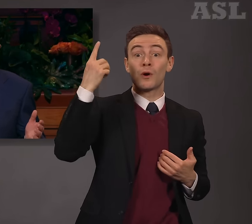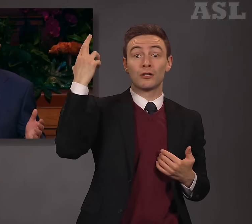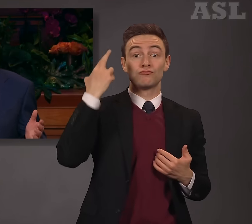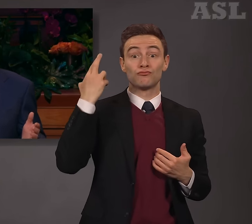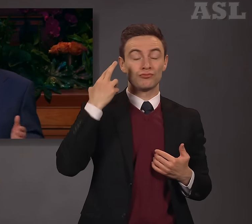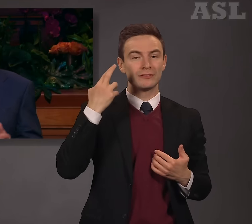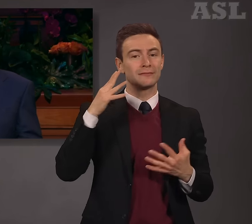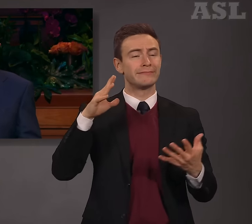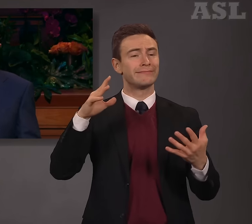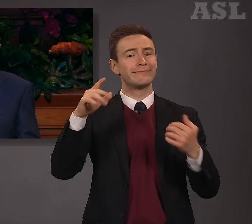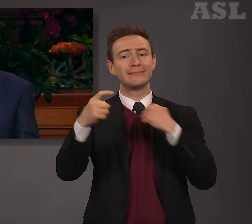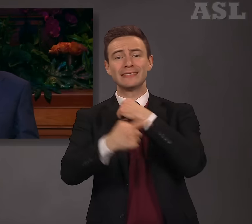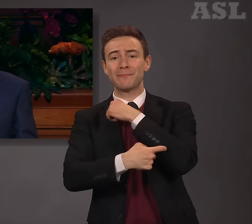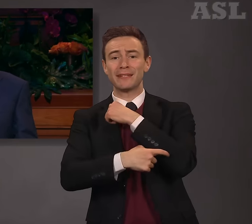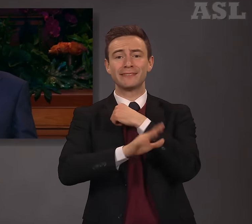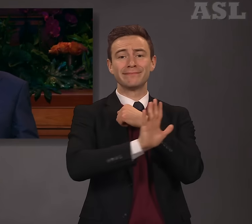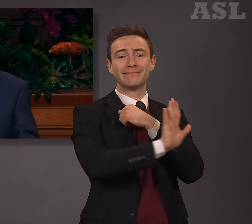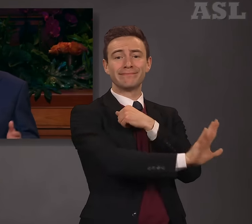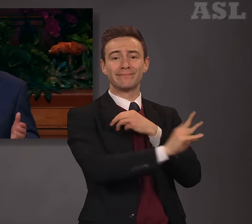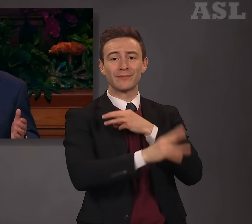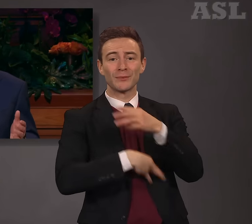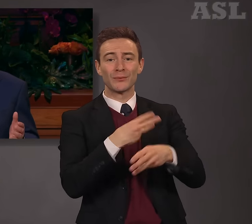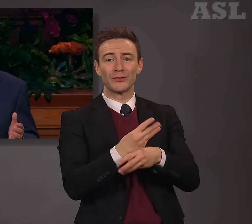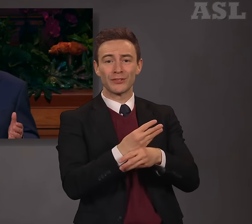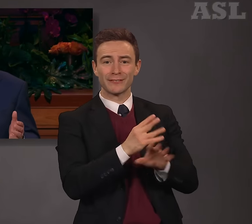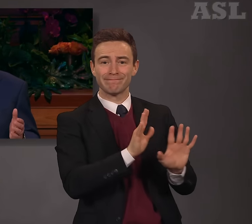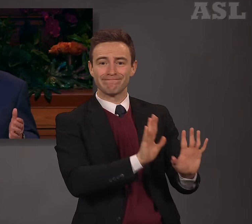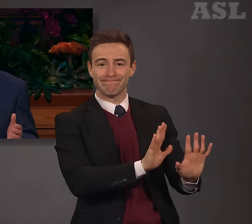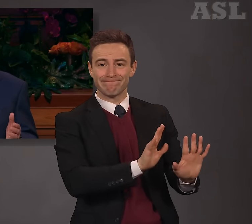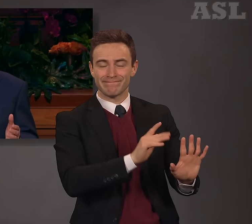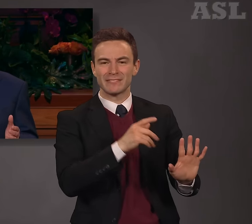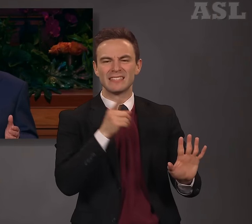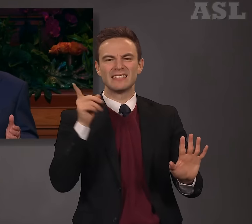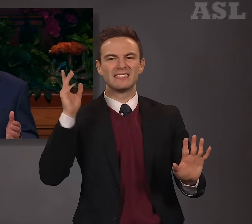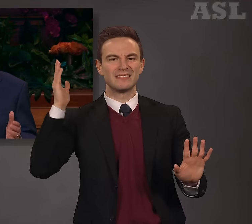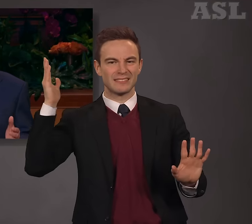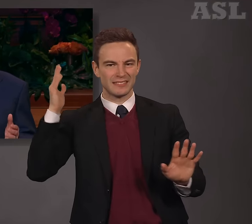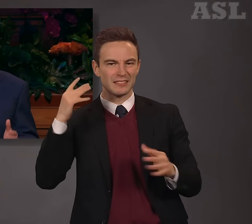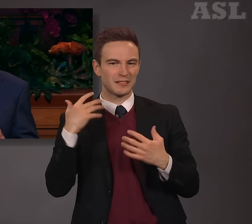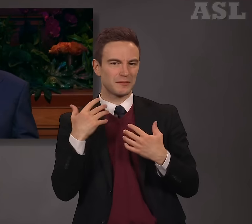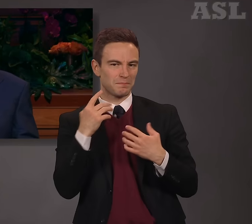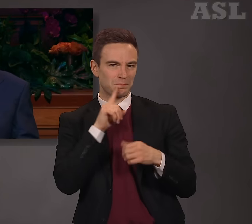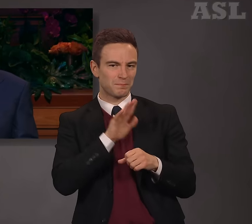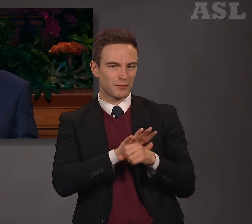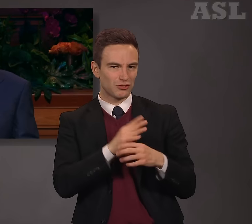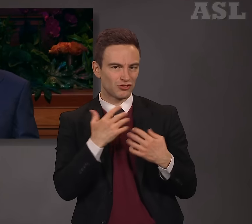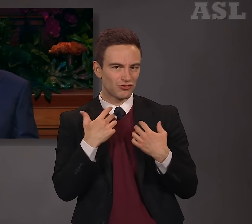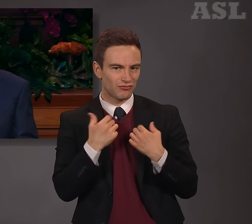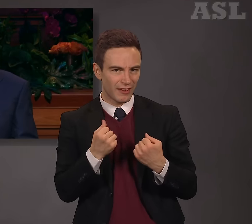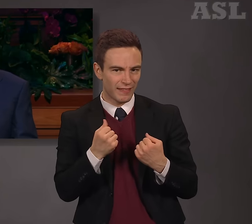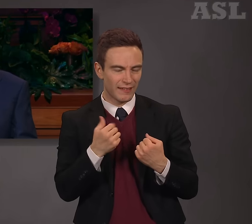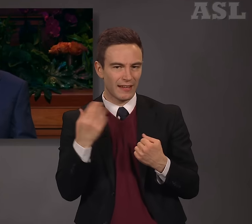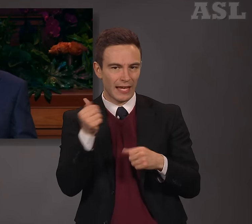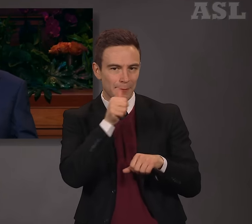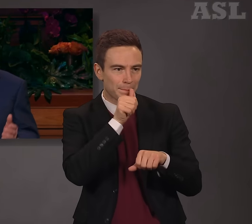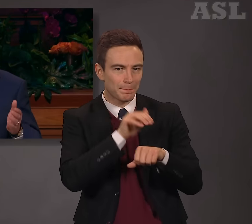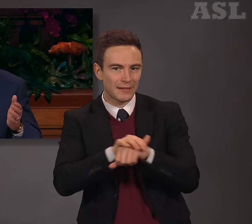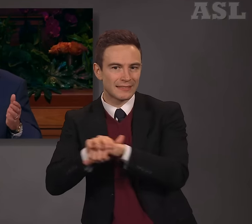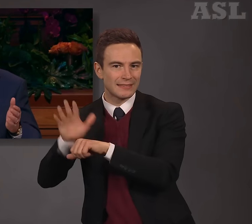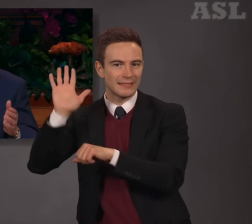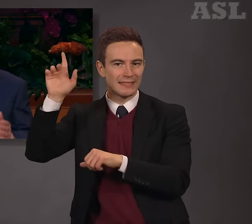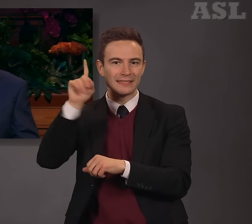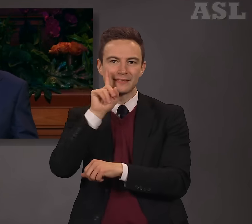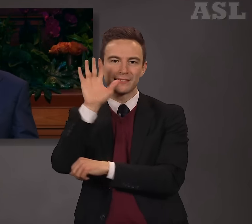turmoil and temptations of the world, he has promised to strengthen and bless his covenant saints, and